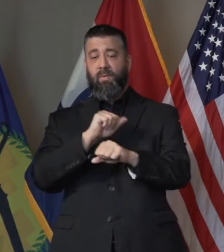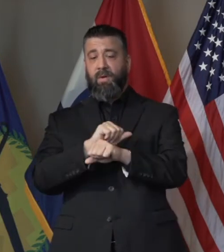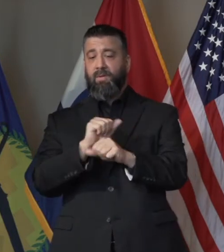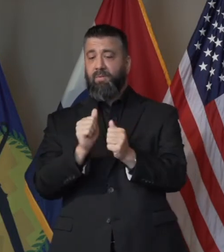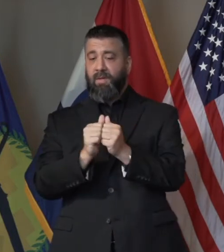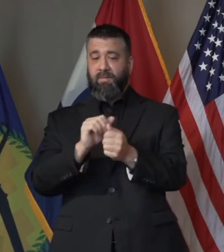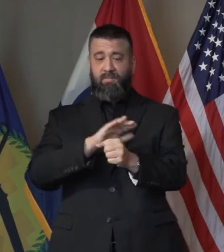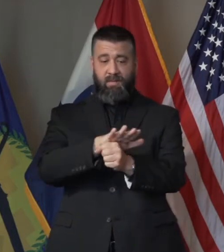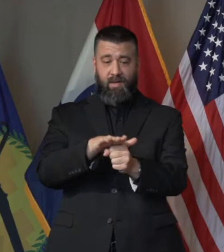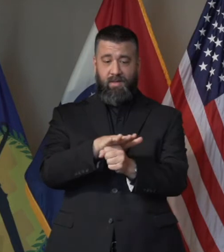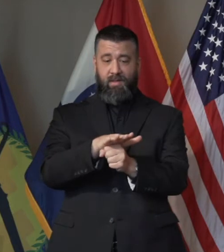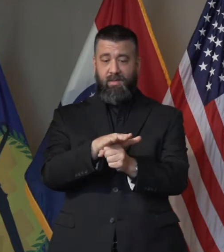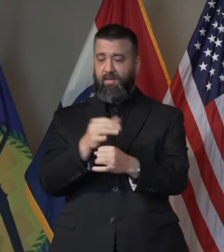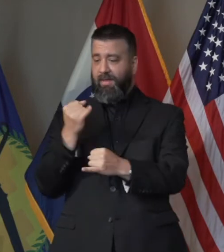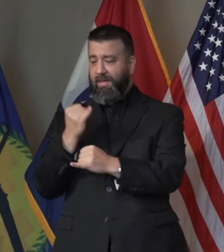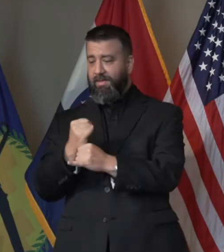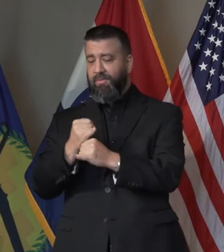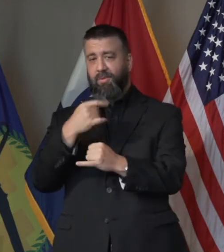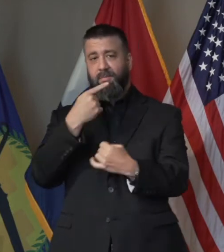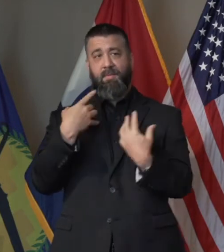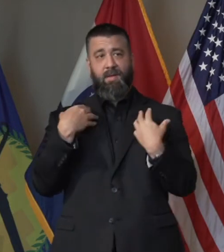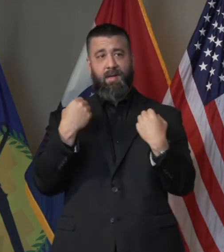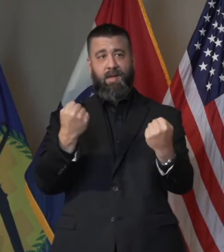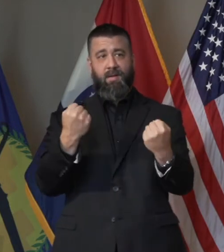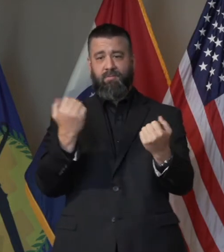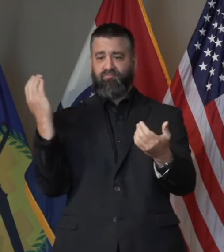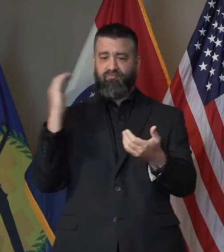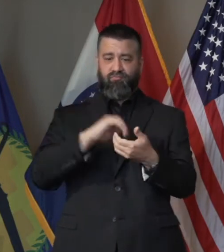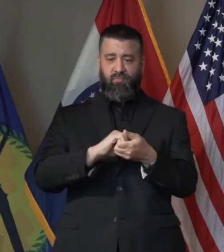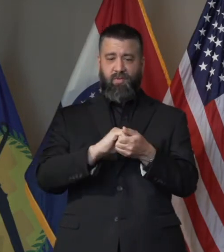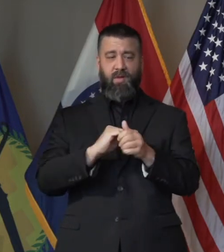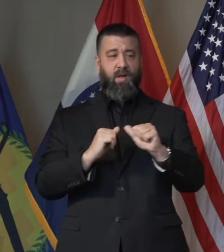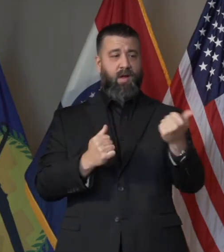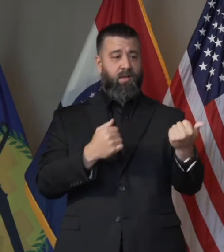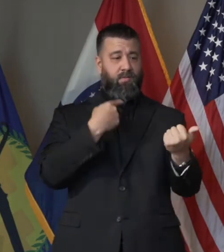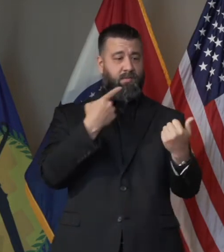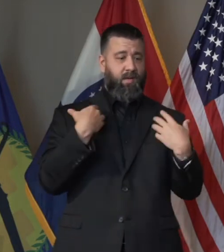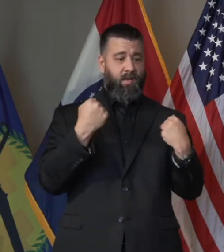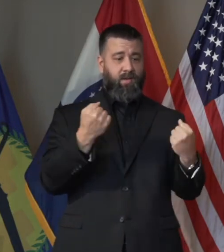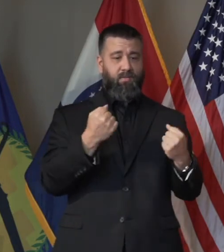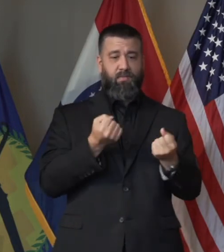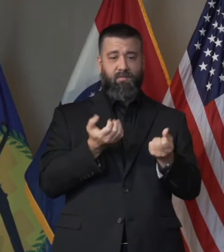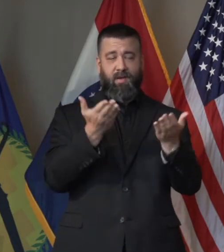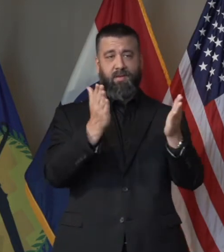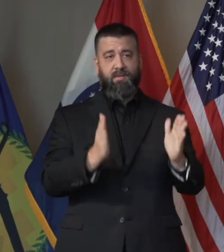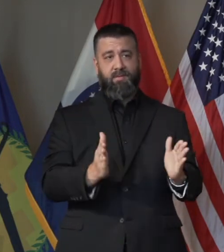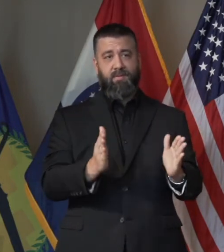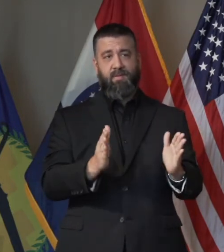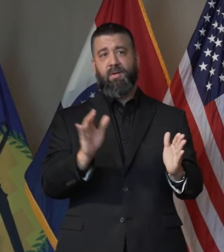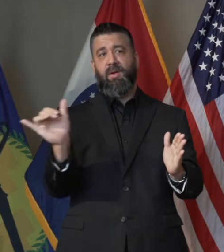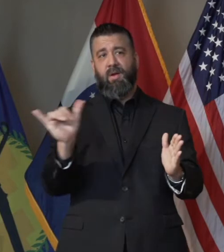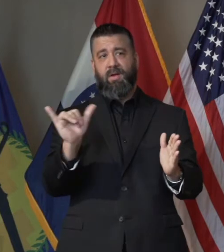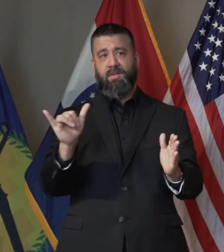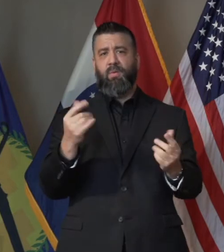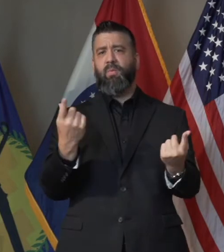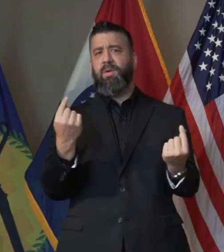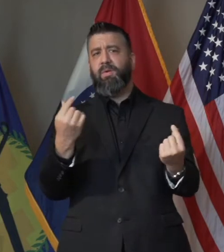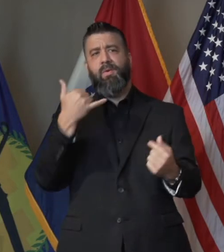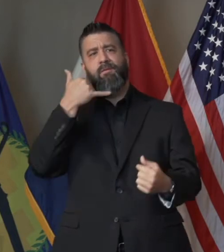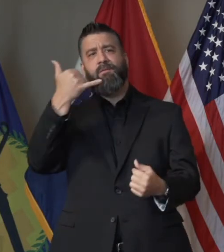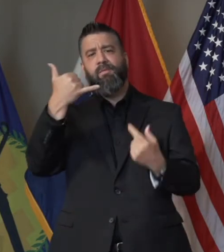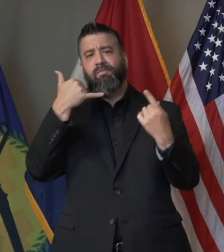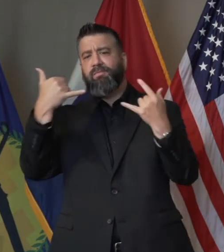county, the Institute for Public Health teamed with other local public health and healthcare providers to also conduct a phone survey